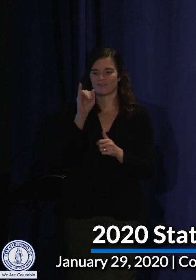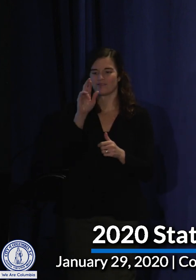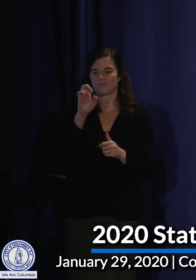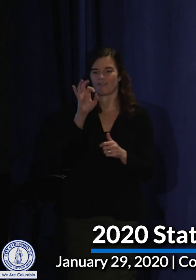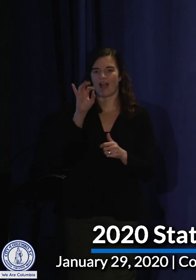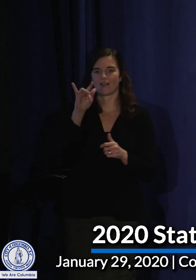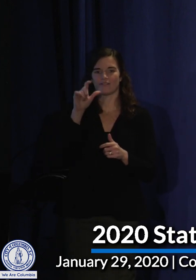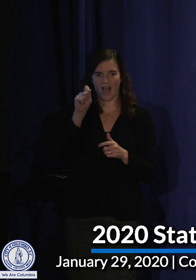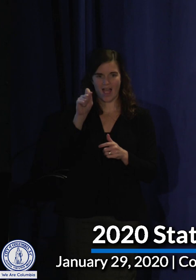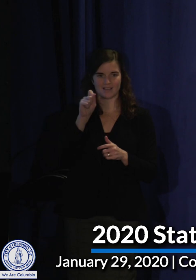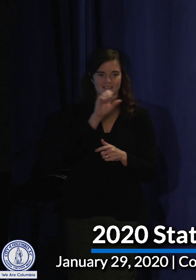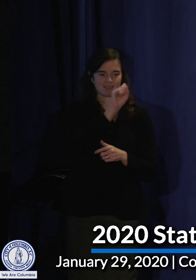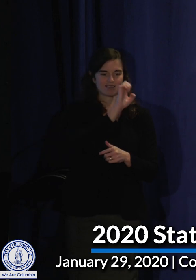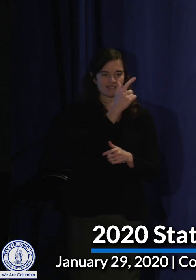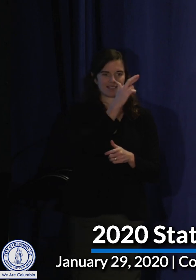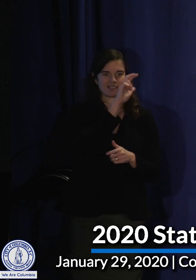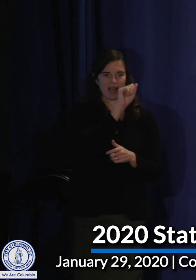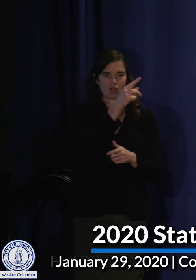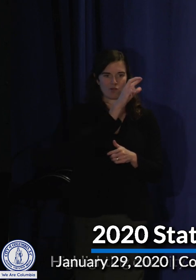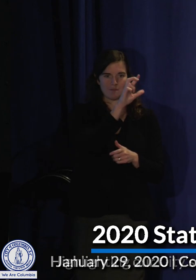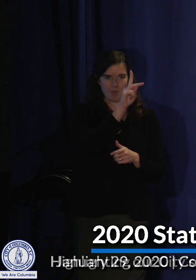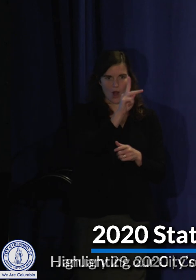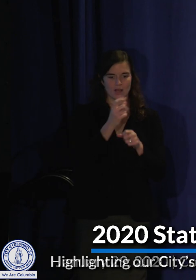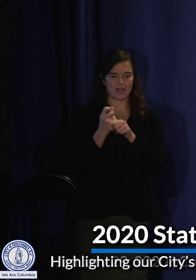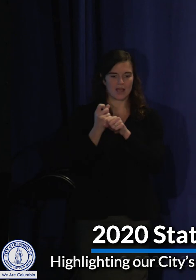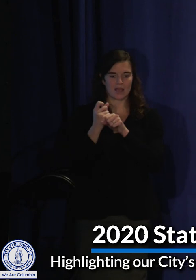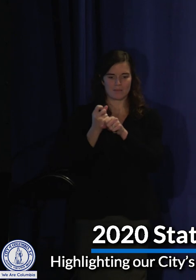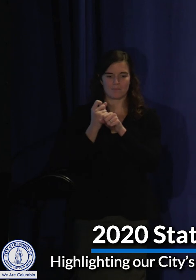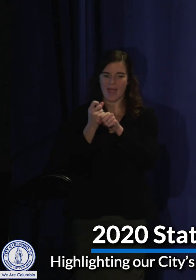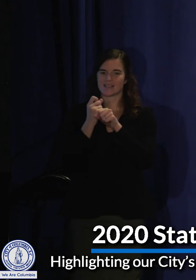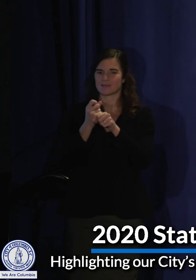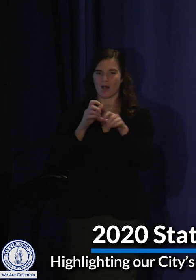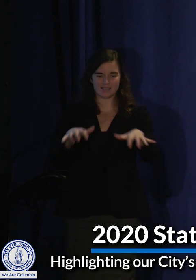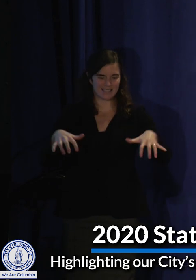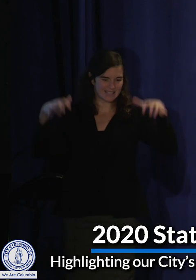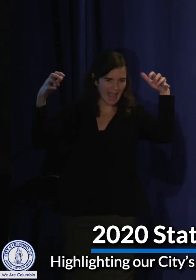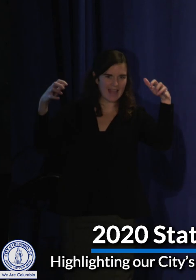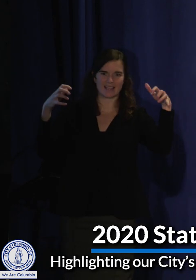in Segra Park, Baseball Digest Stadium of the Decade.